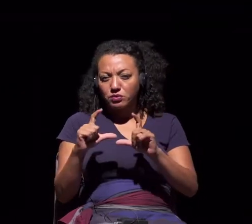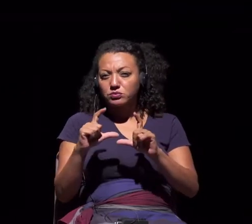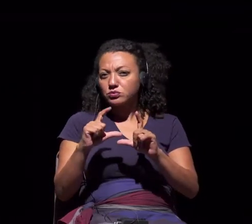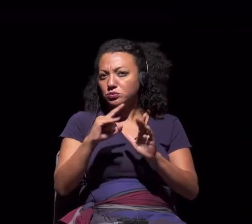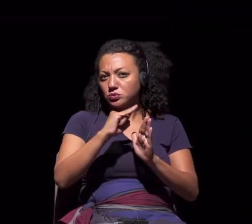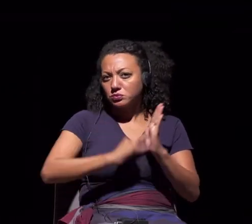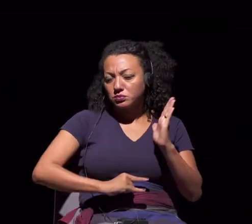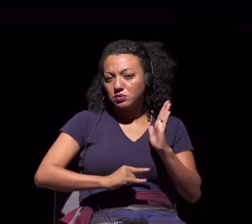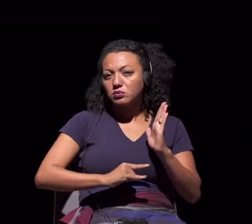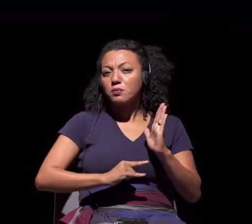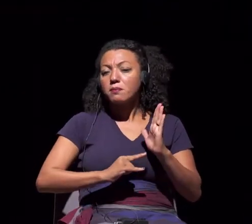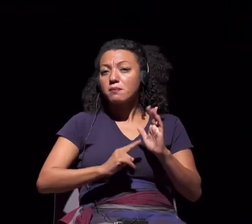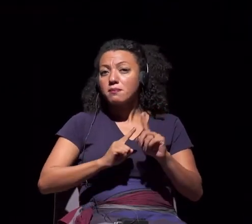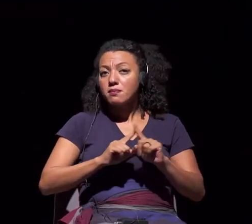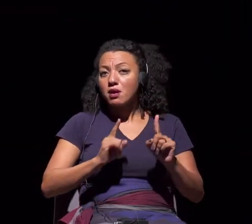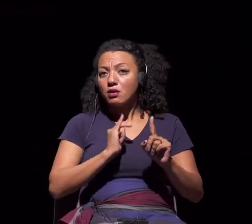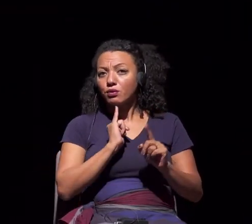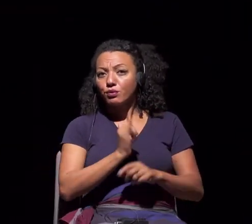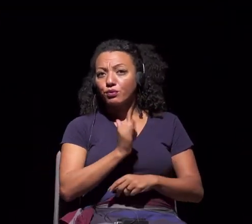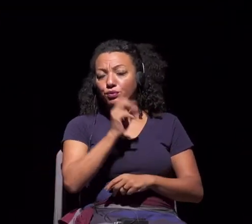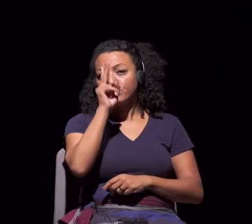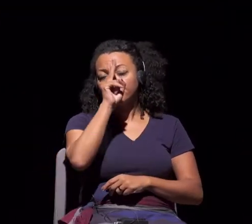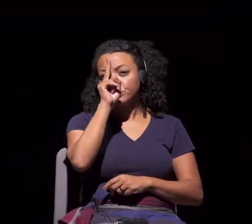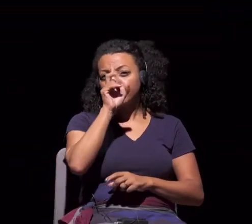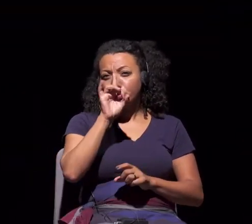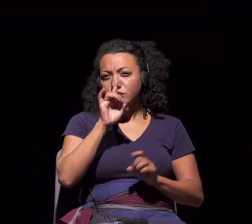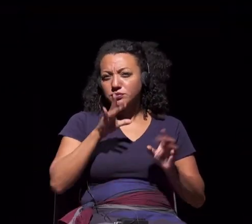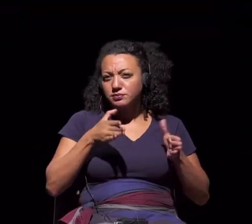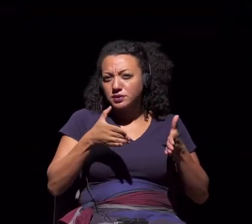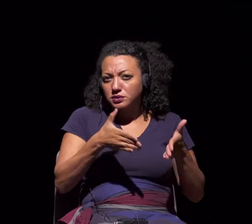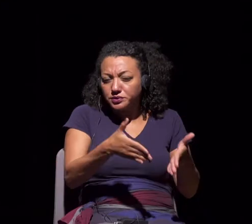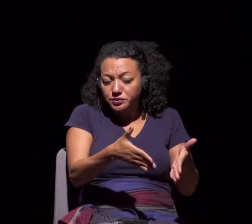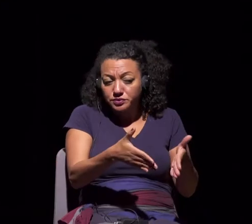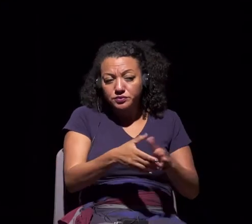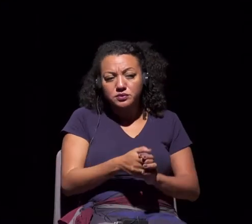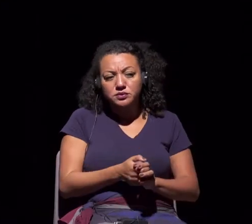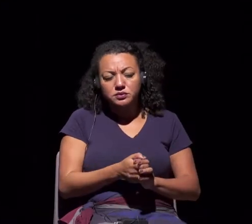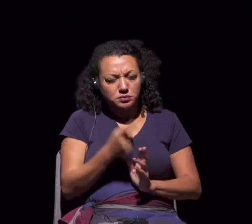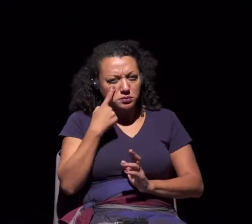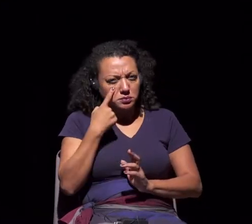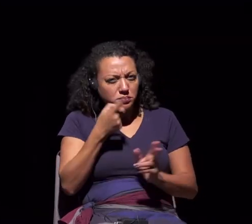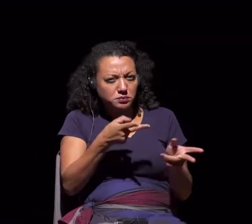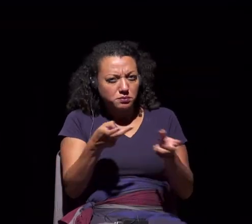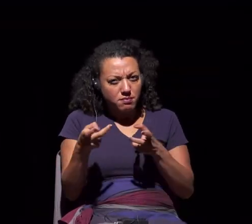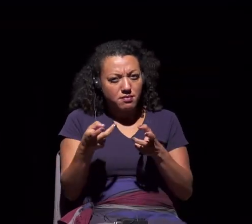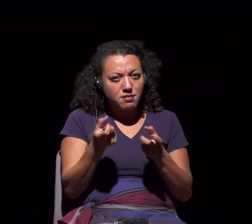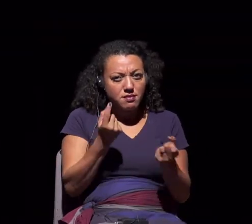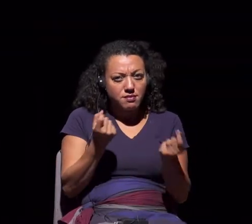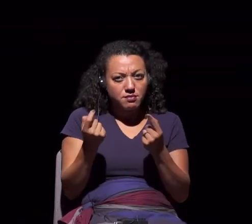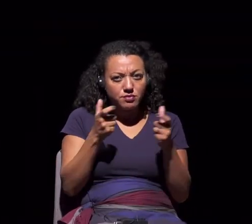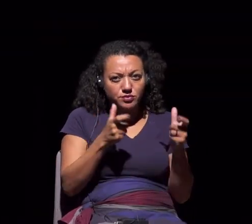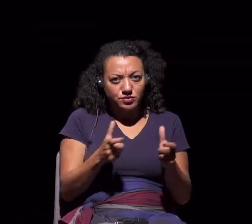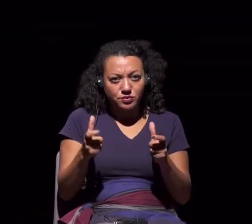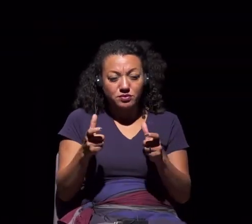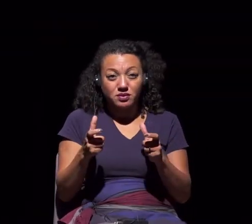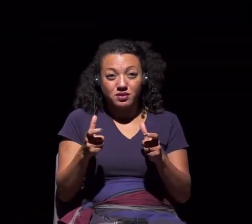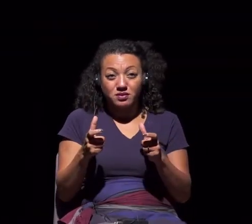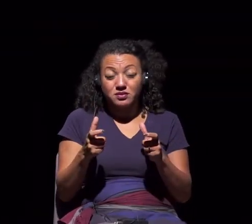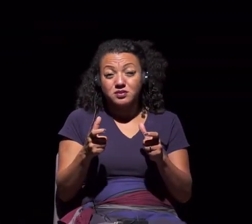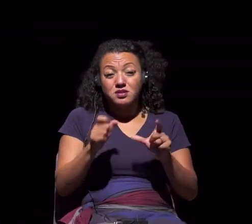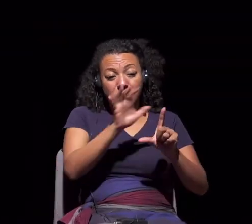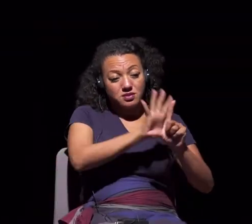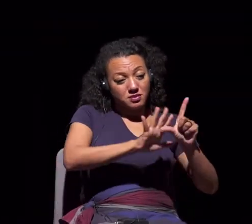stories. You will notice in certain places that text becomes image and image becomes text.